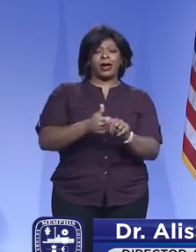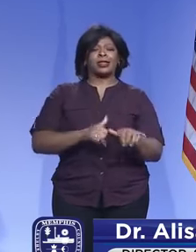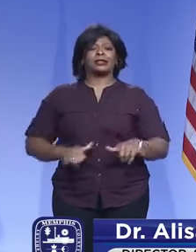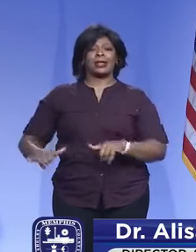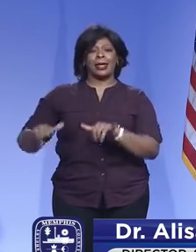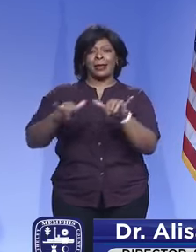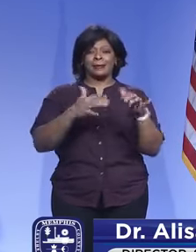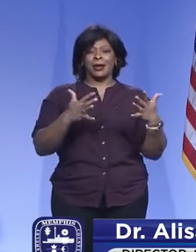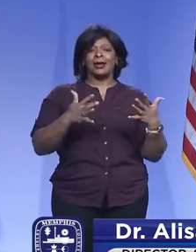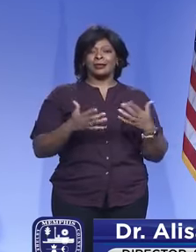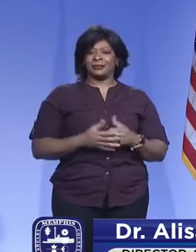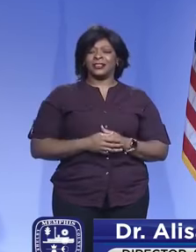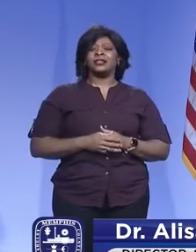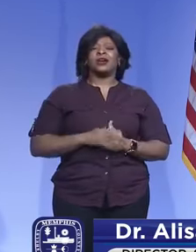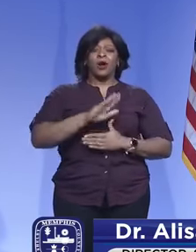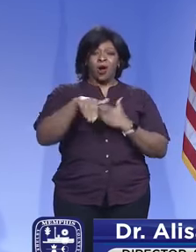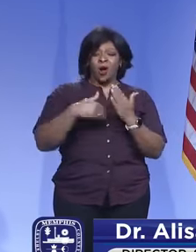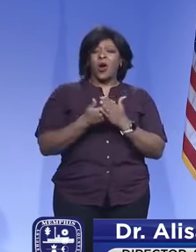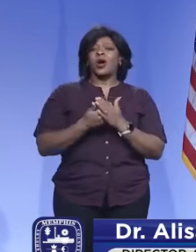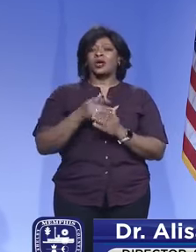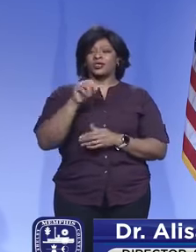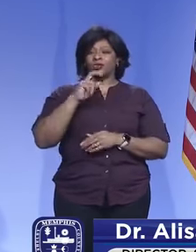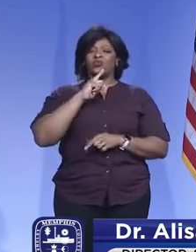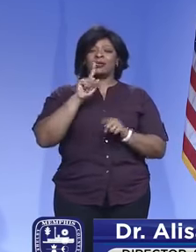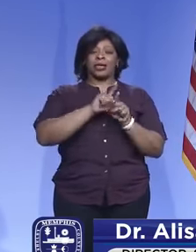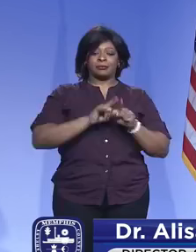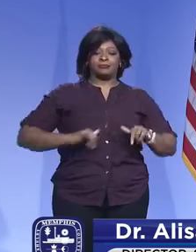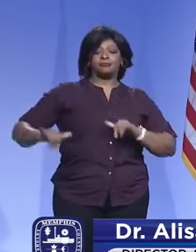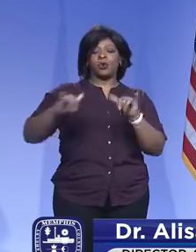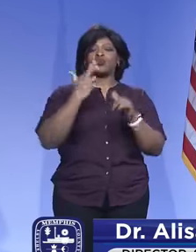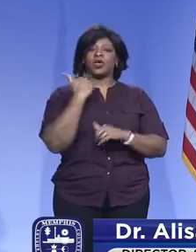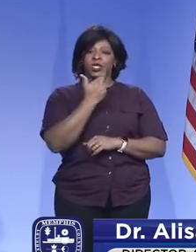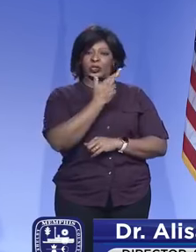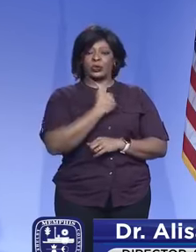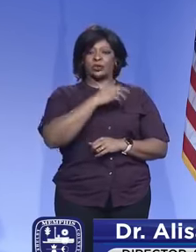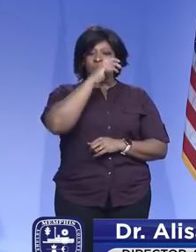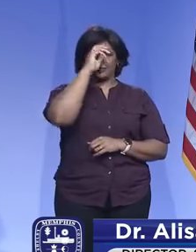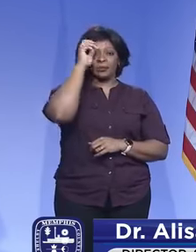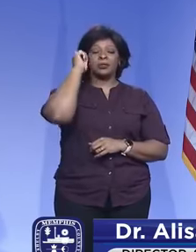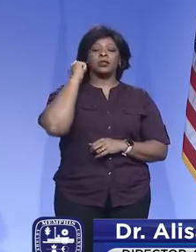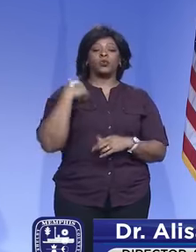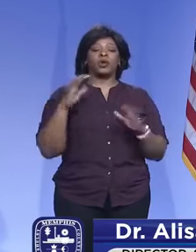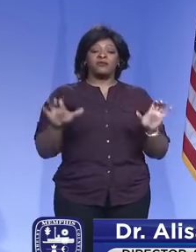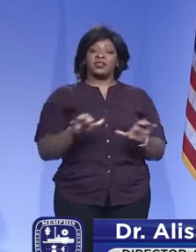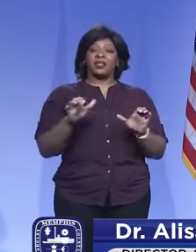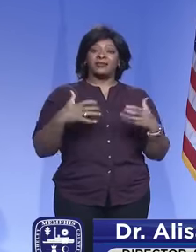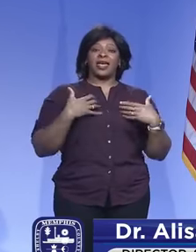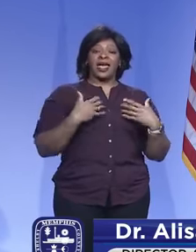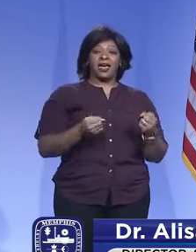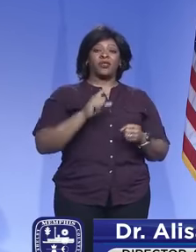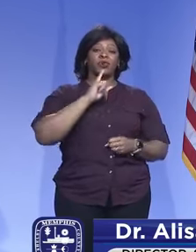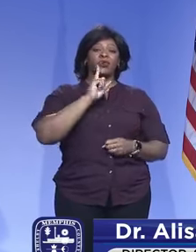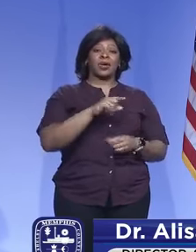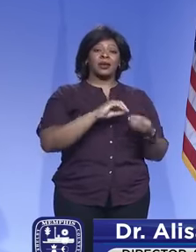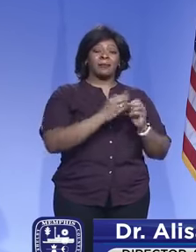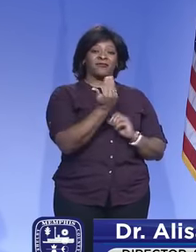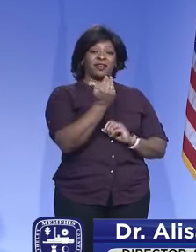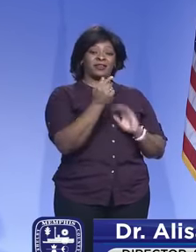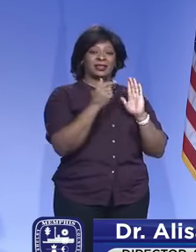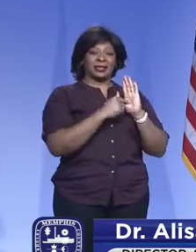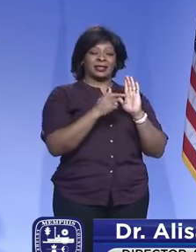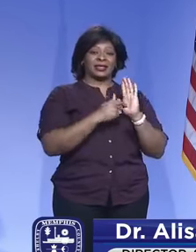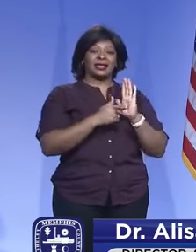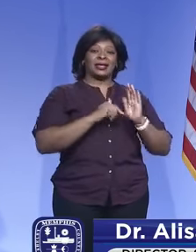service restaurant from a restaurant. They're all treated as restaurants. What we have done in Health Directive 15 is